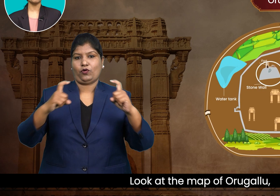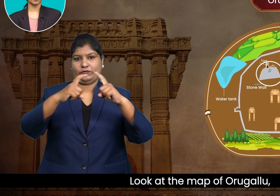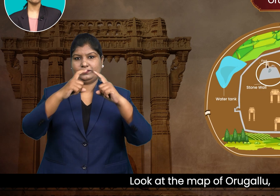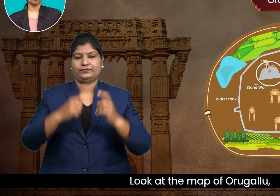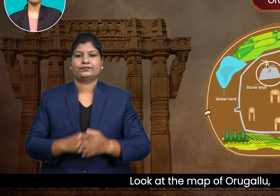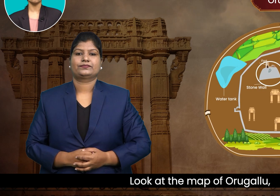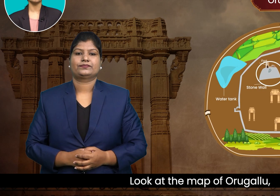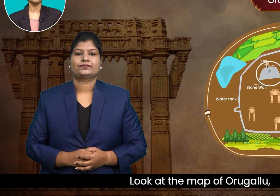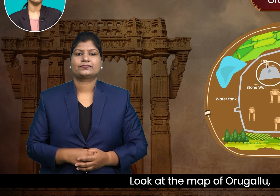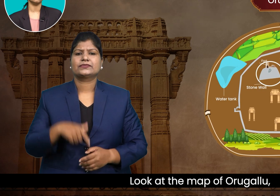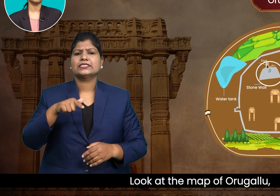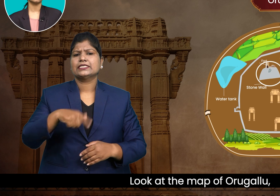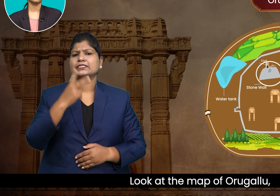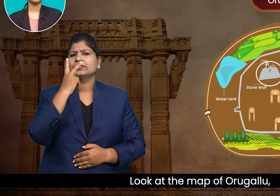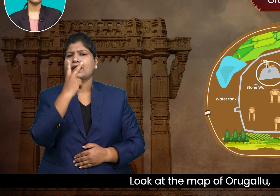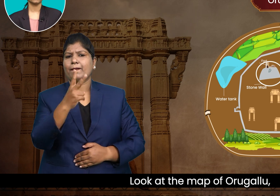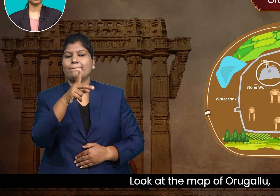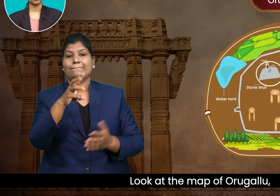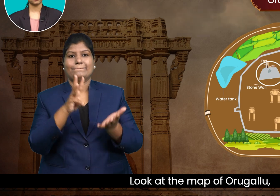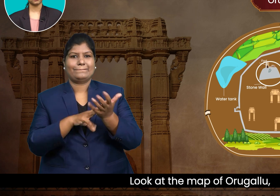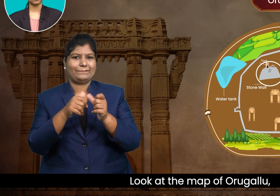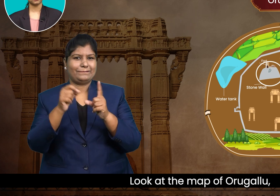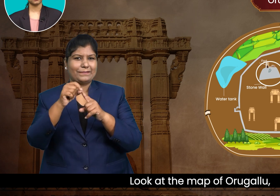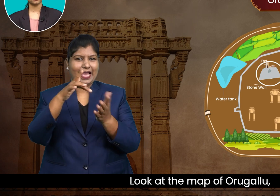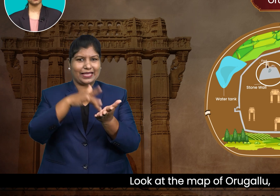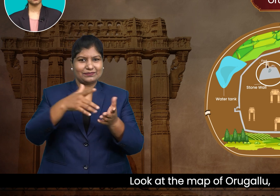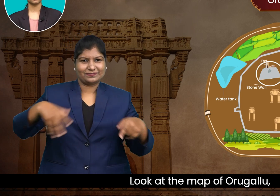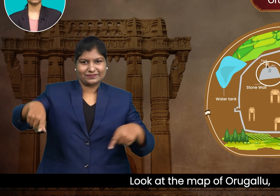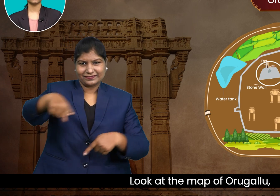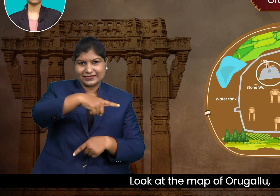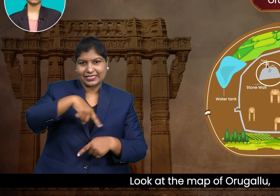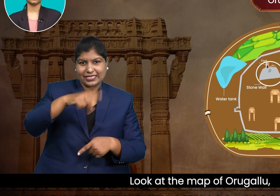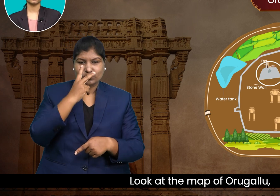Look at the map of Orugallu.